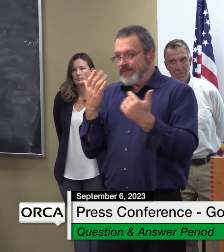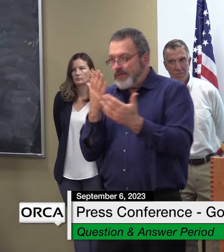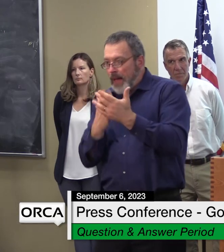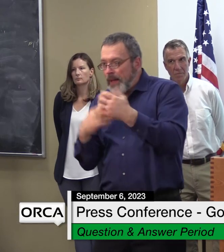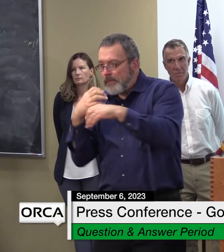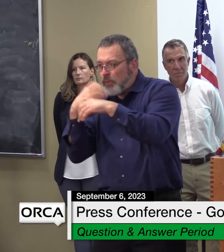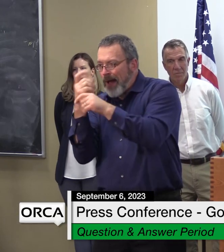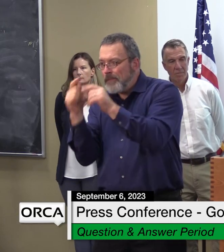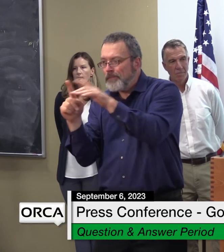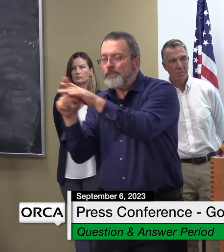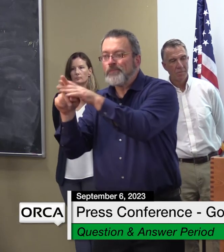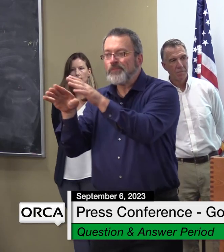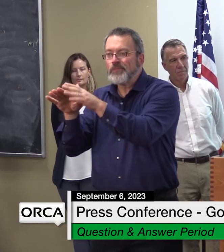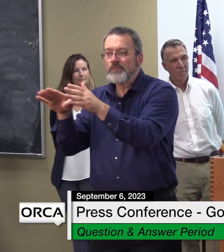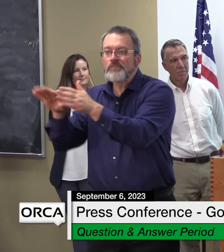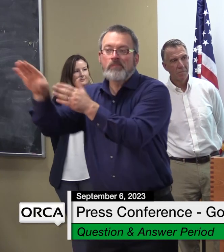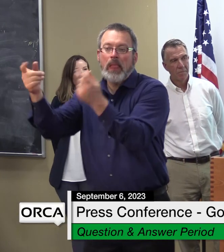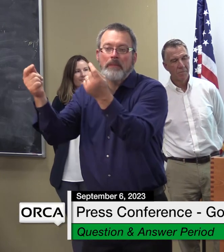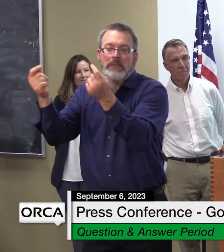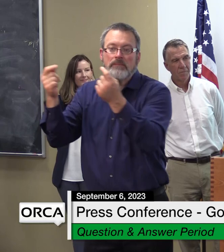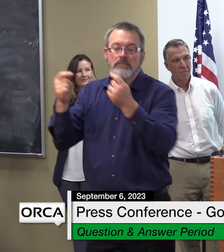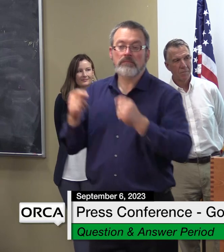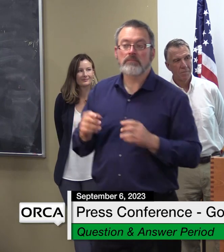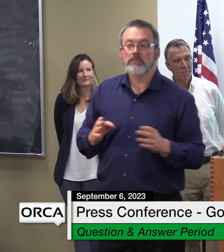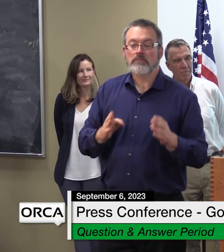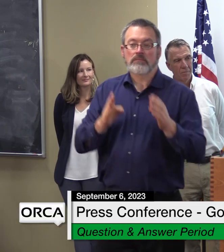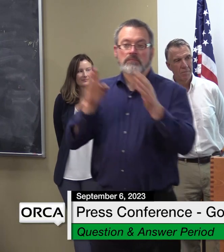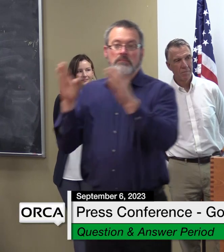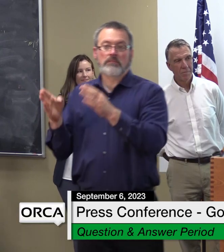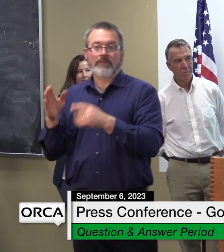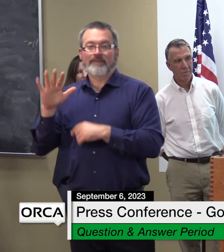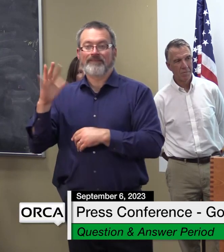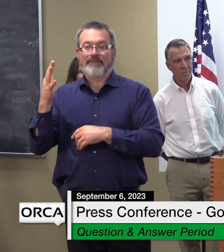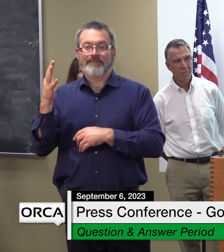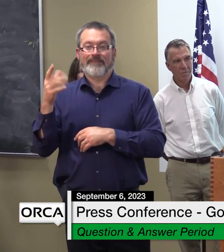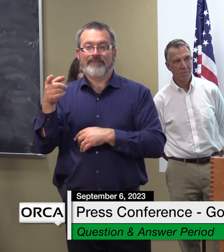Could you spell your first and last name for me, please?